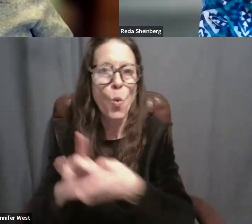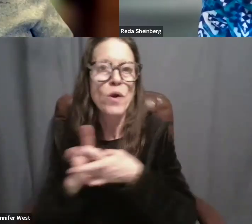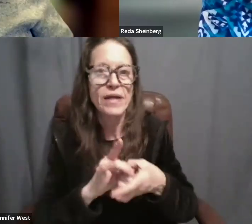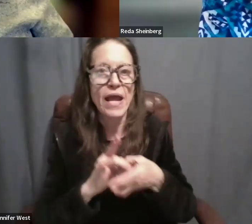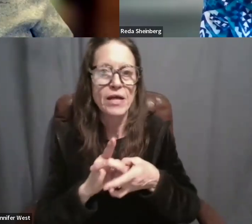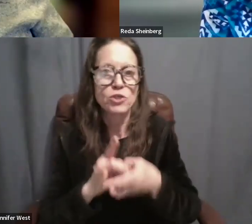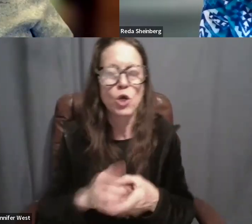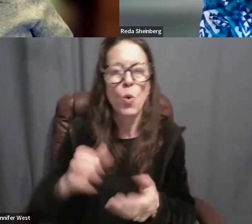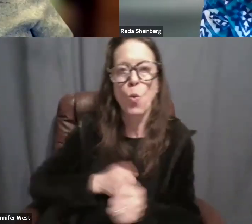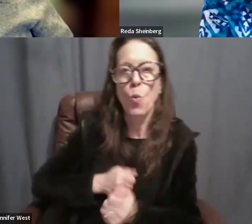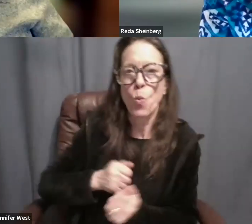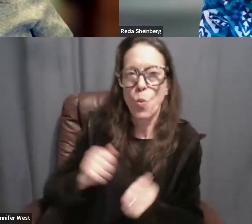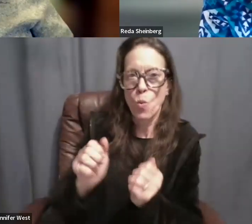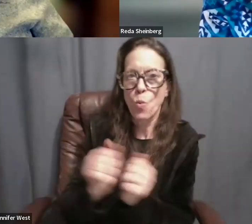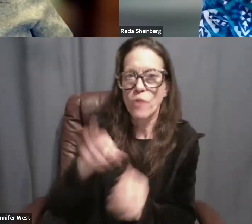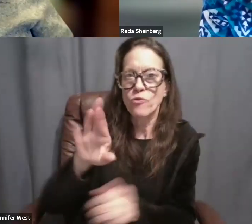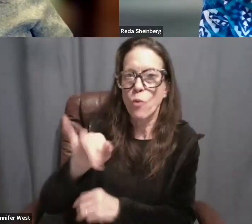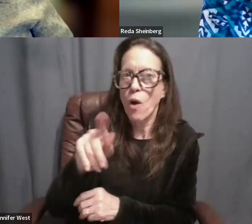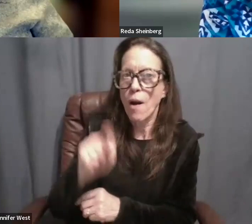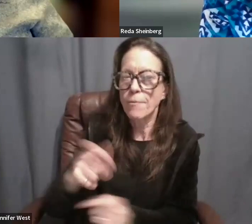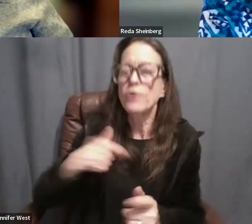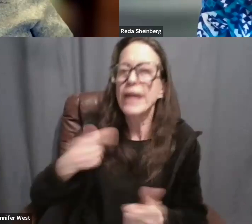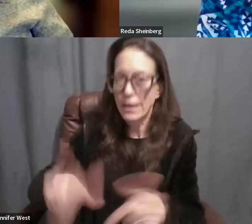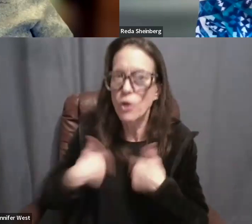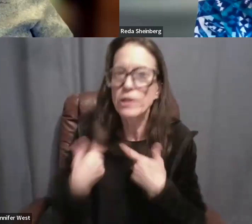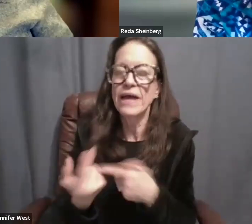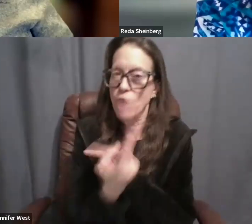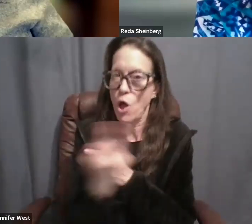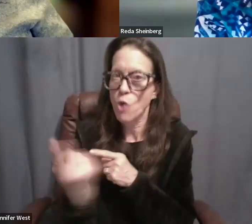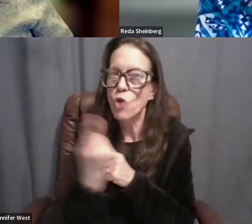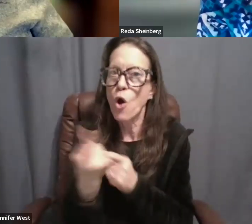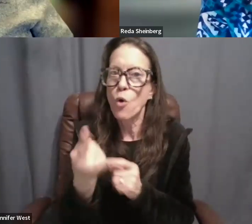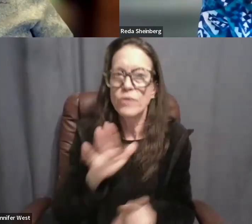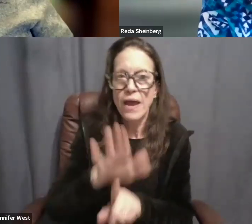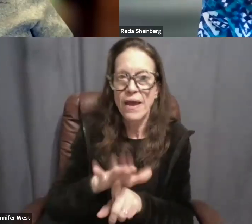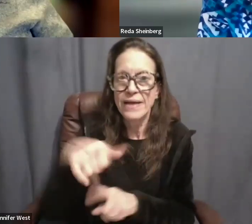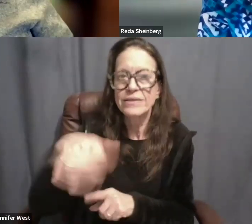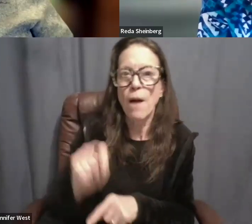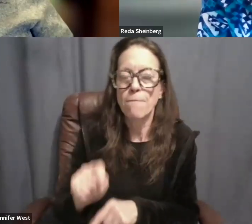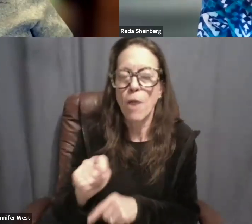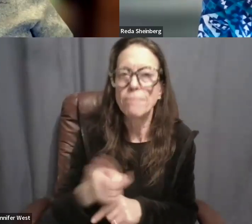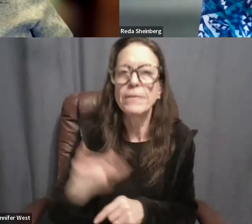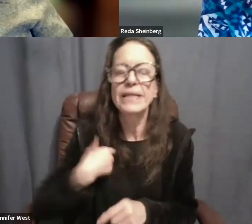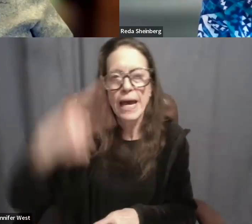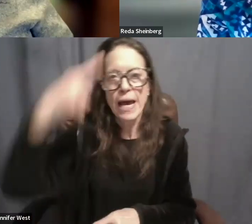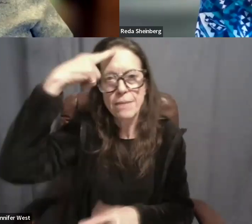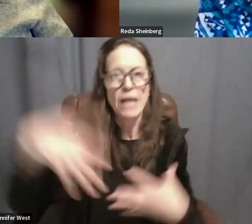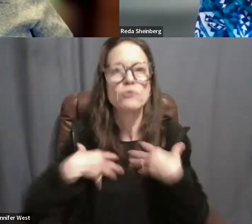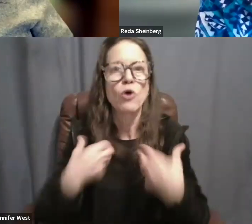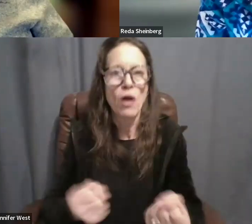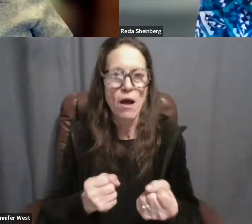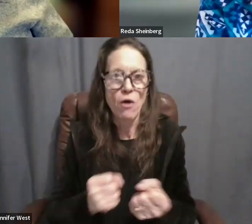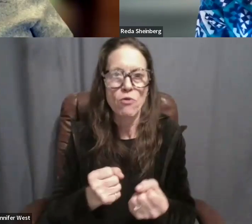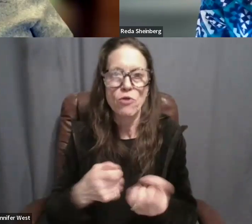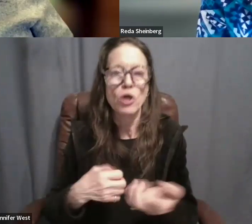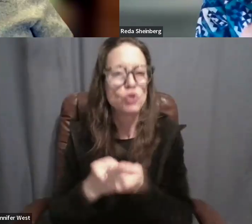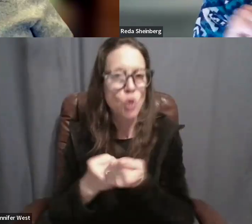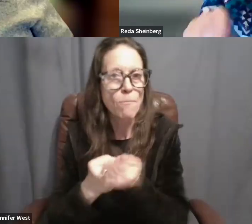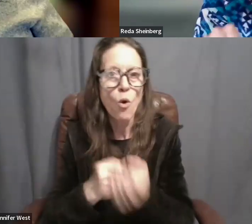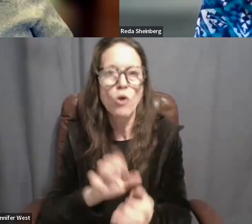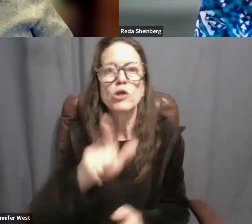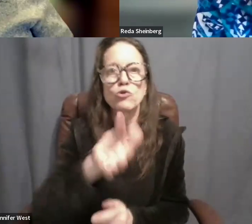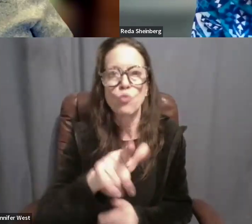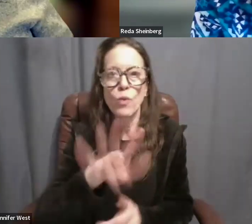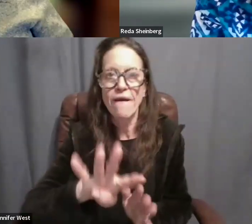apartment. He could live in his apartment on his own, especially since he also had mental health support that was 24/7 um,